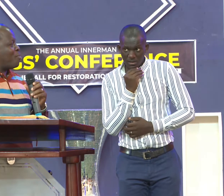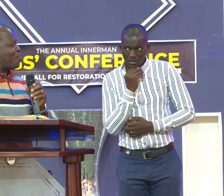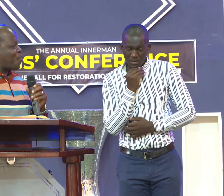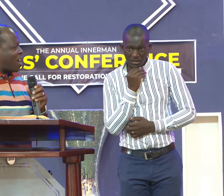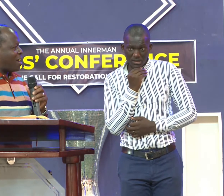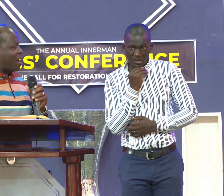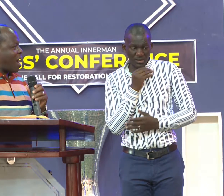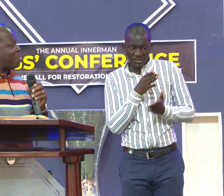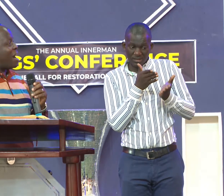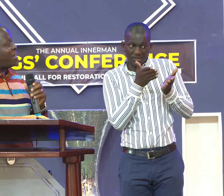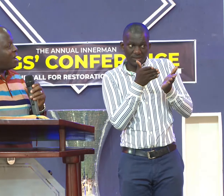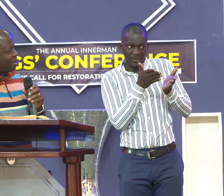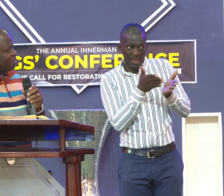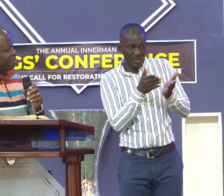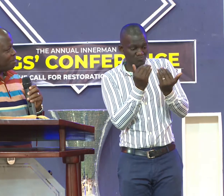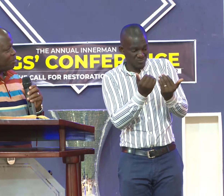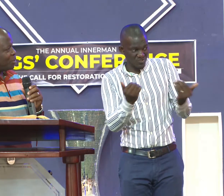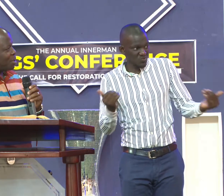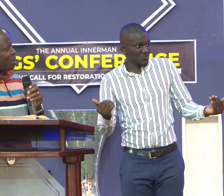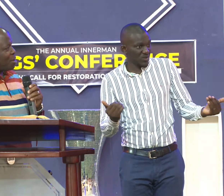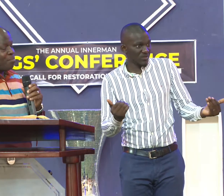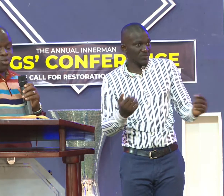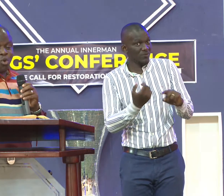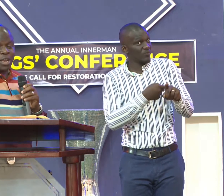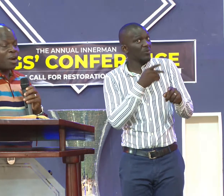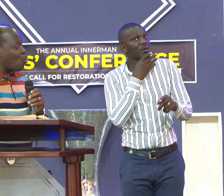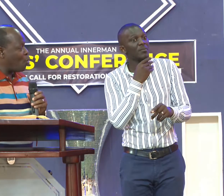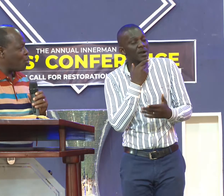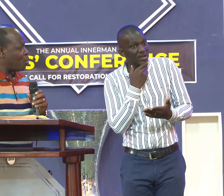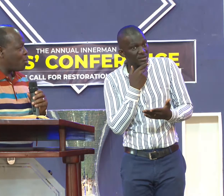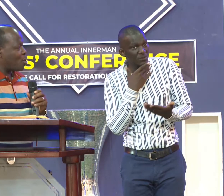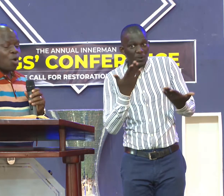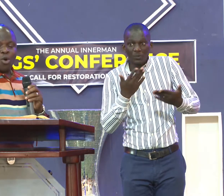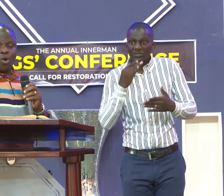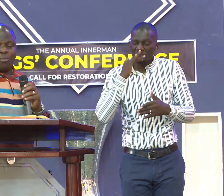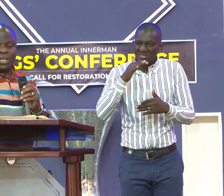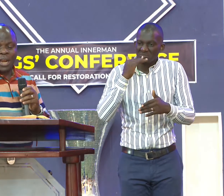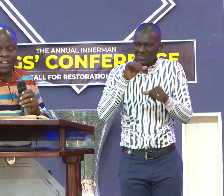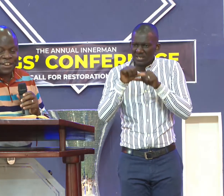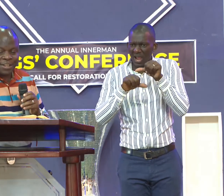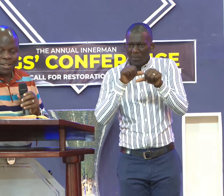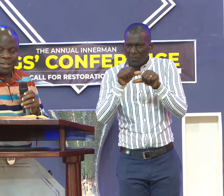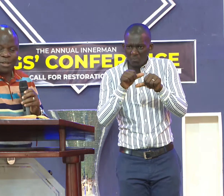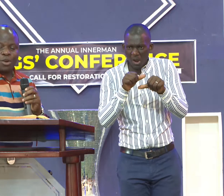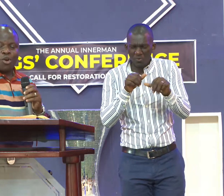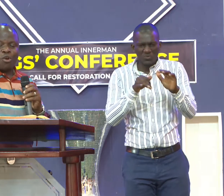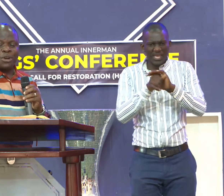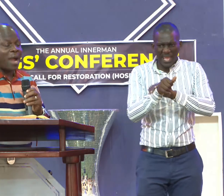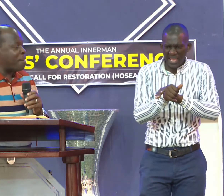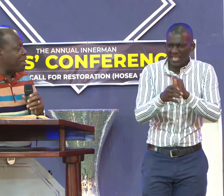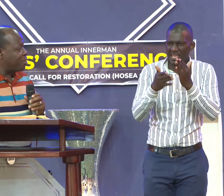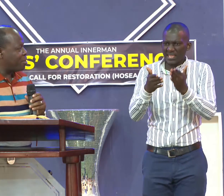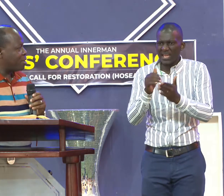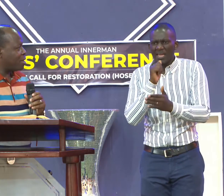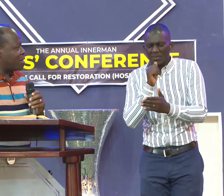Mwe muvwa abaana. Comes children. Betwogerako. The children that we talk about. Omuli Cain. Where we see Cain.